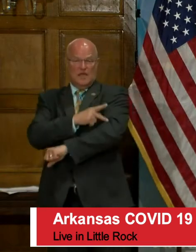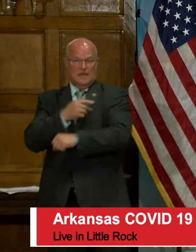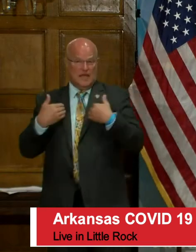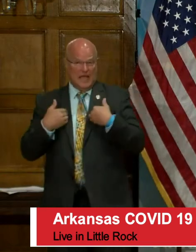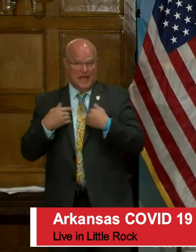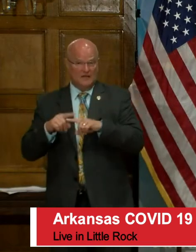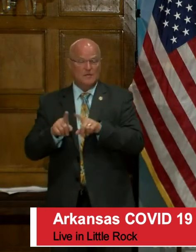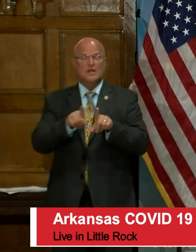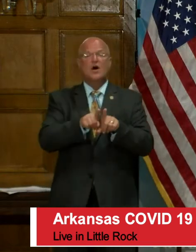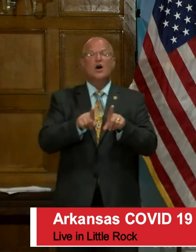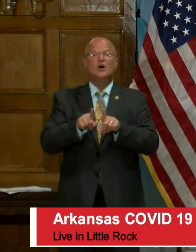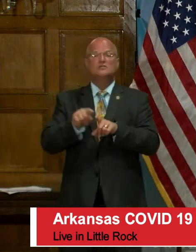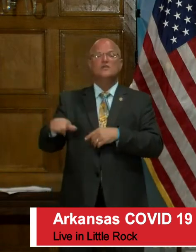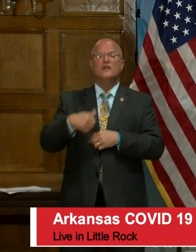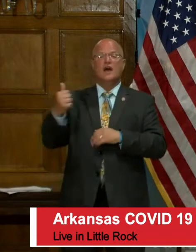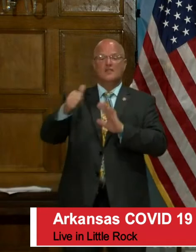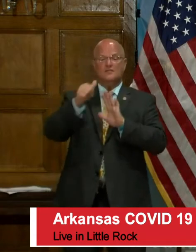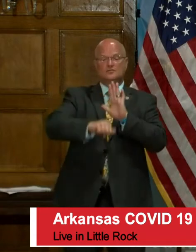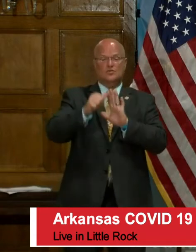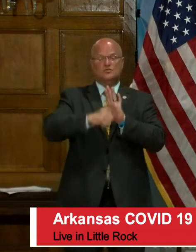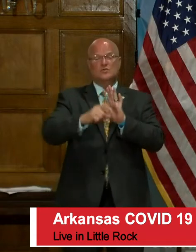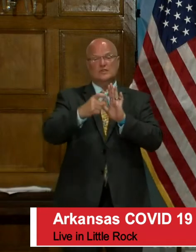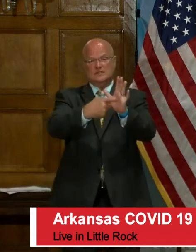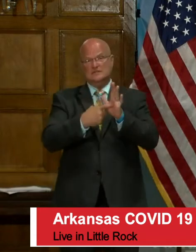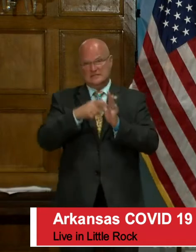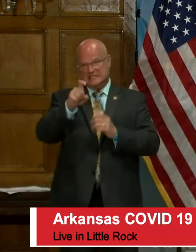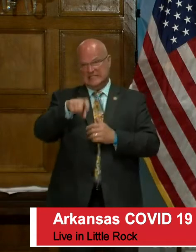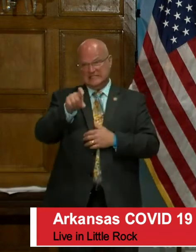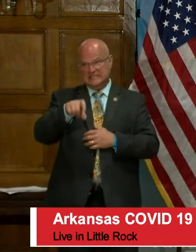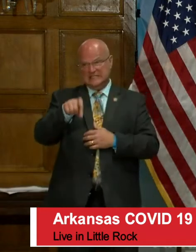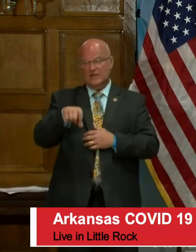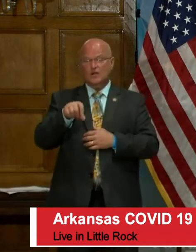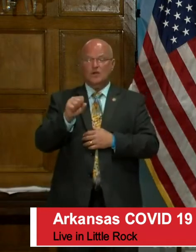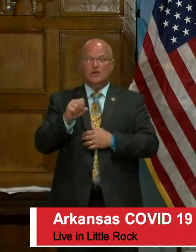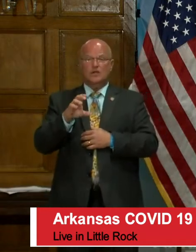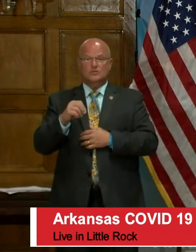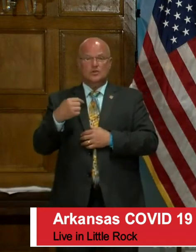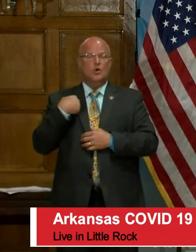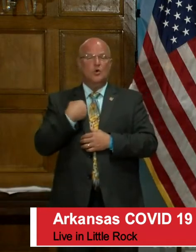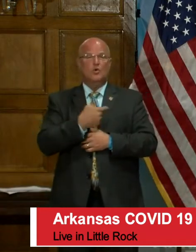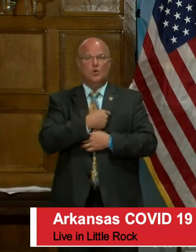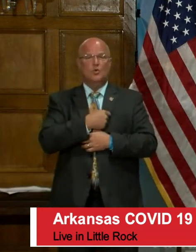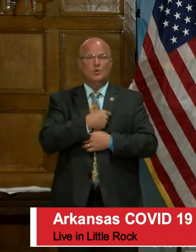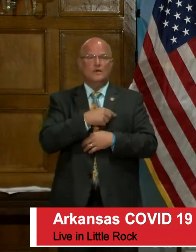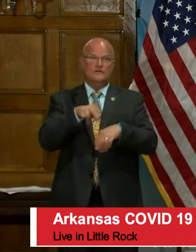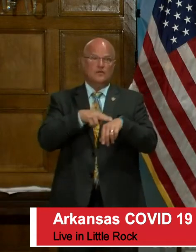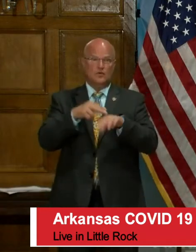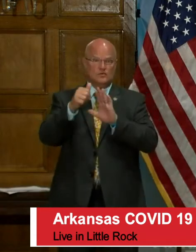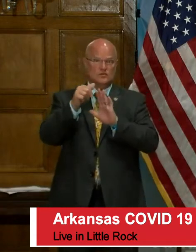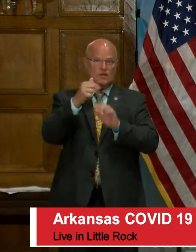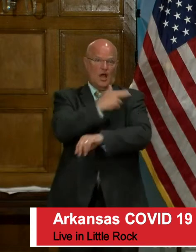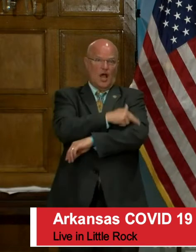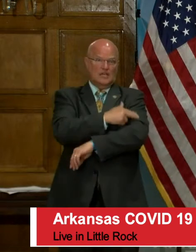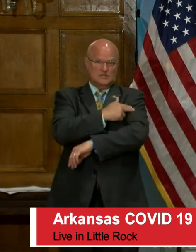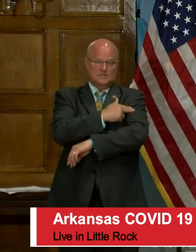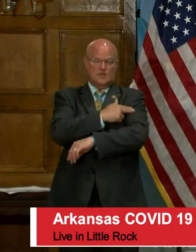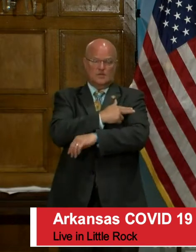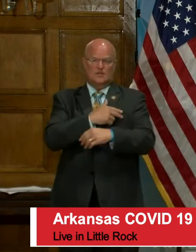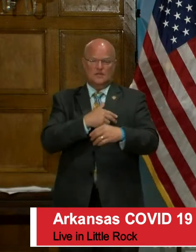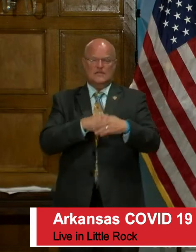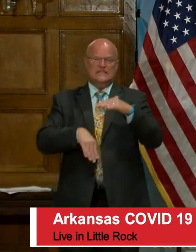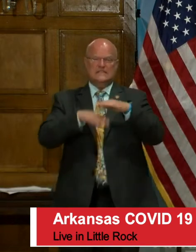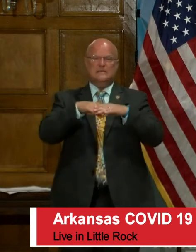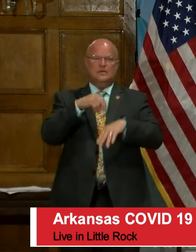might have, but also the other procedures that are necessary. And of course, our hospital capacity in